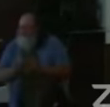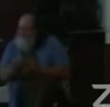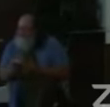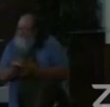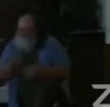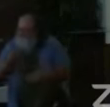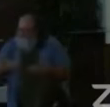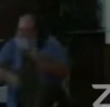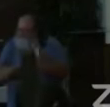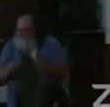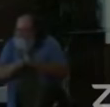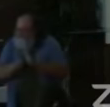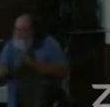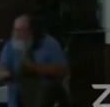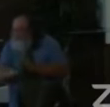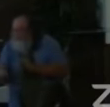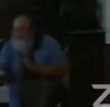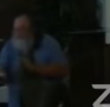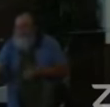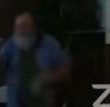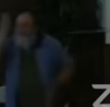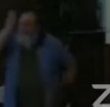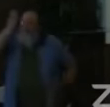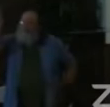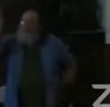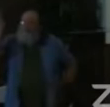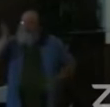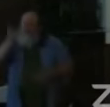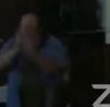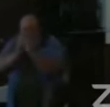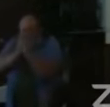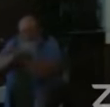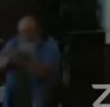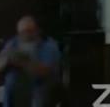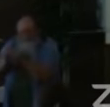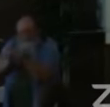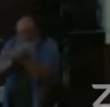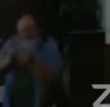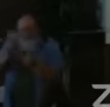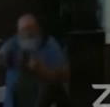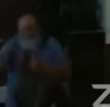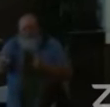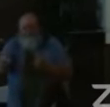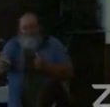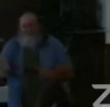them. Lord, I pray that you would join them in the fire and let them see you.